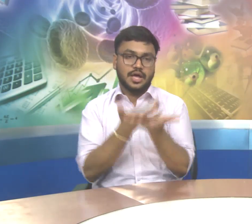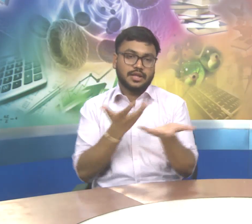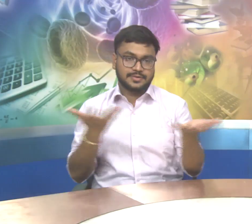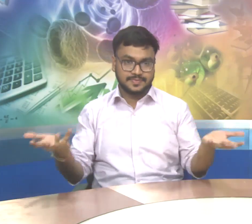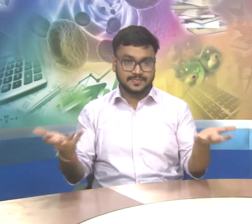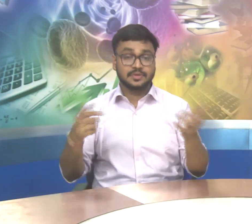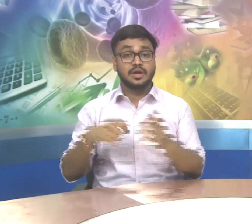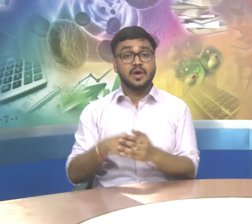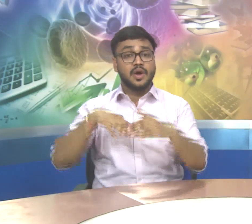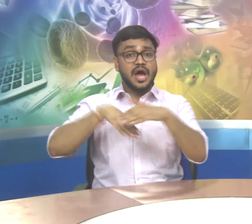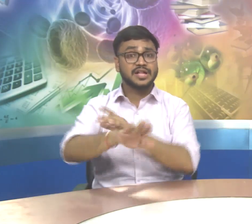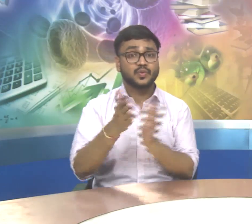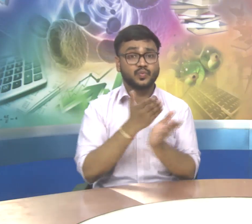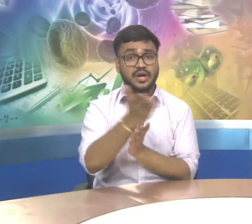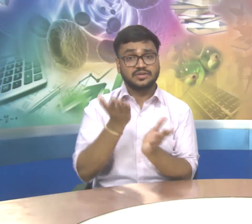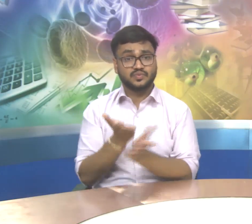clothing and other needs also.